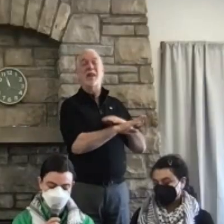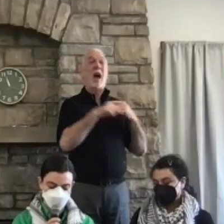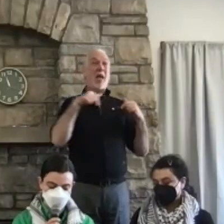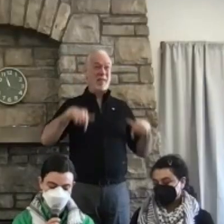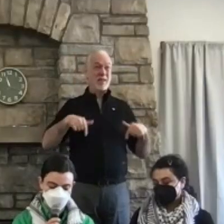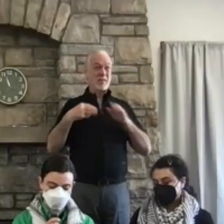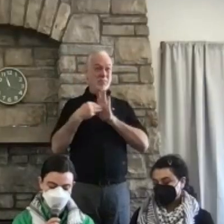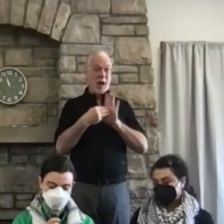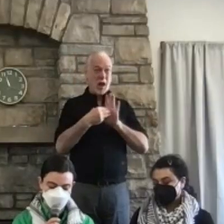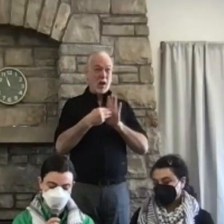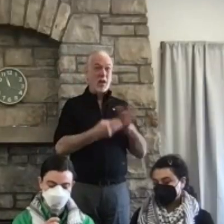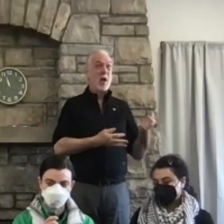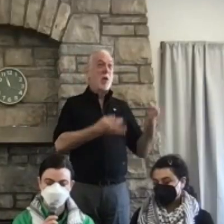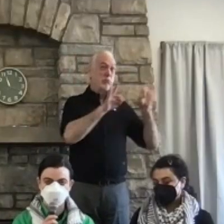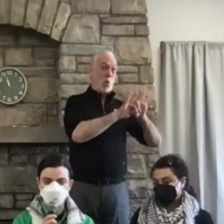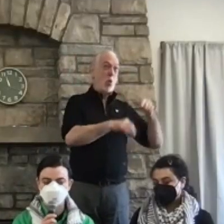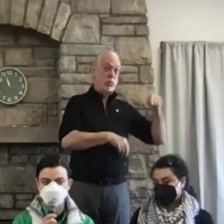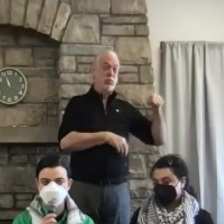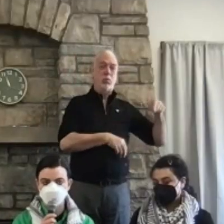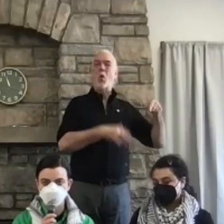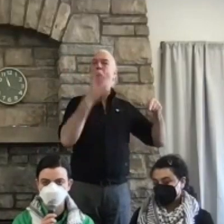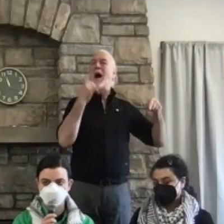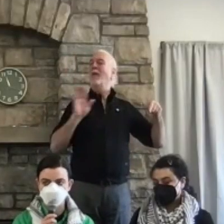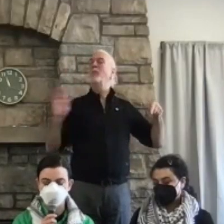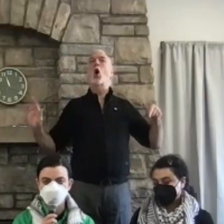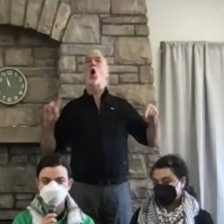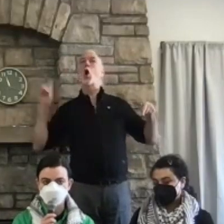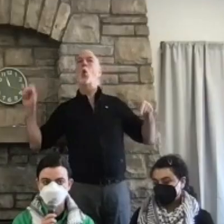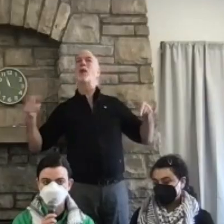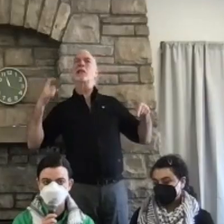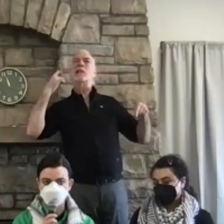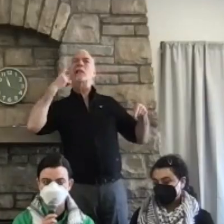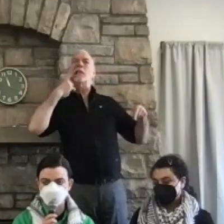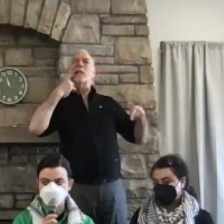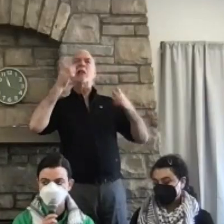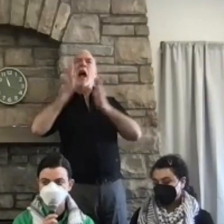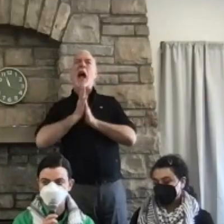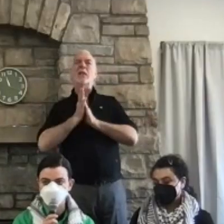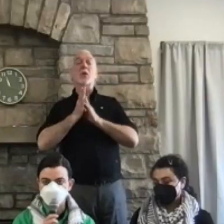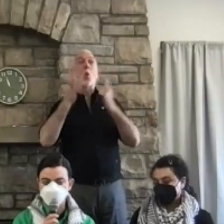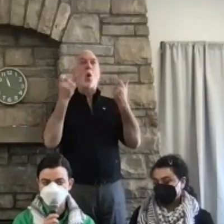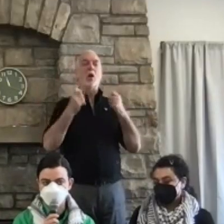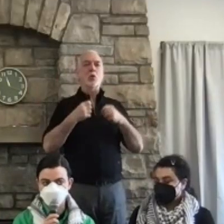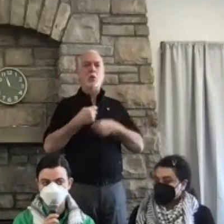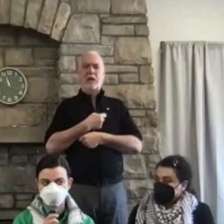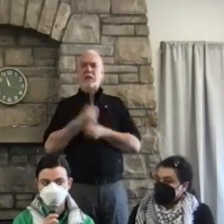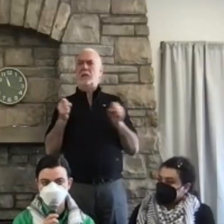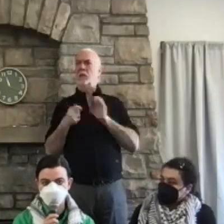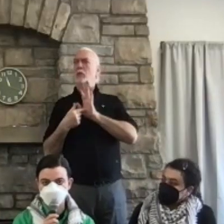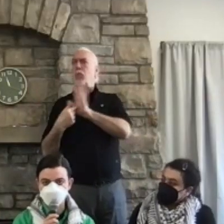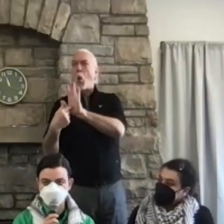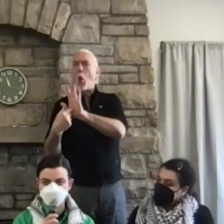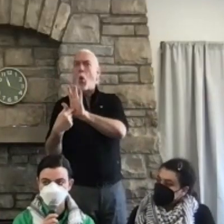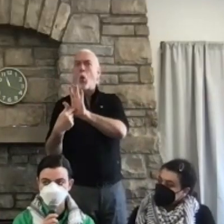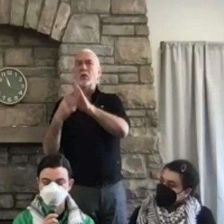especially in response to the question that Liz has posed in terms of being able to expose these systems of ableist oppression